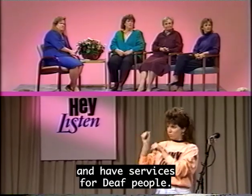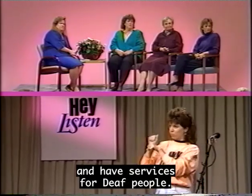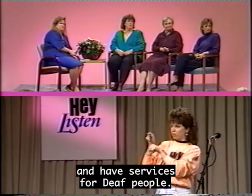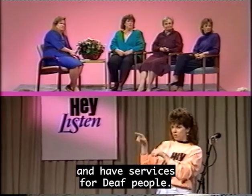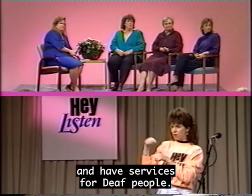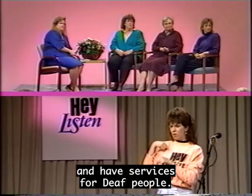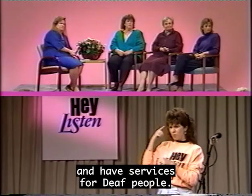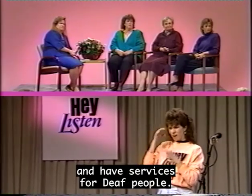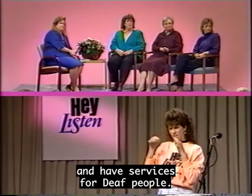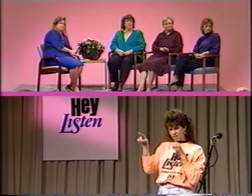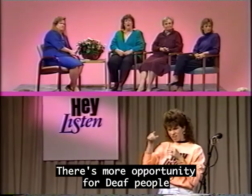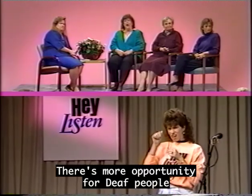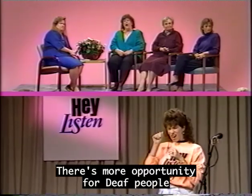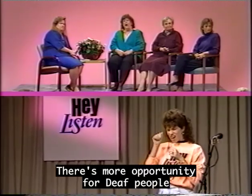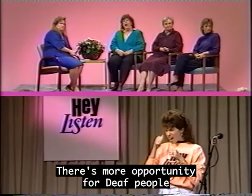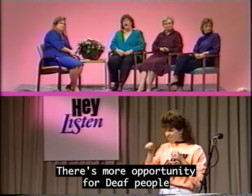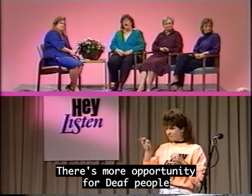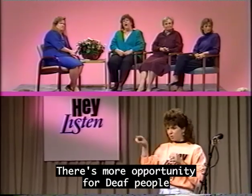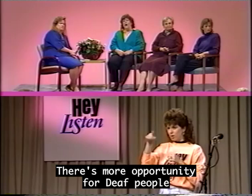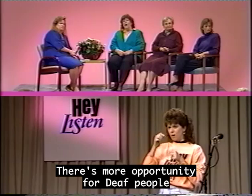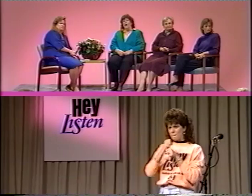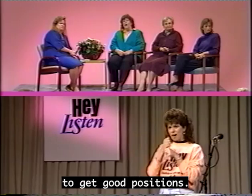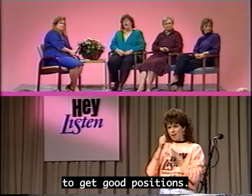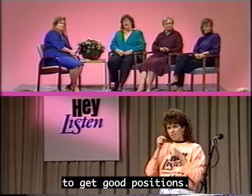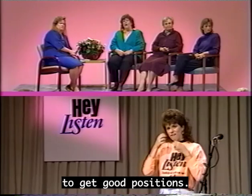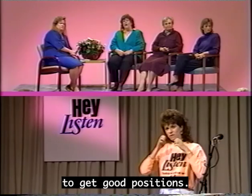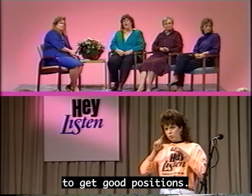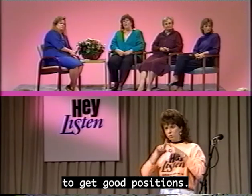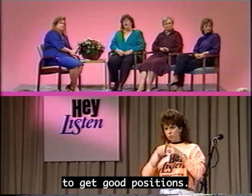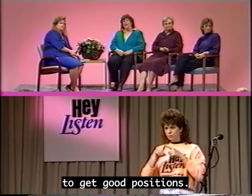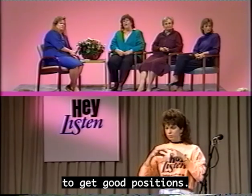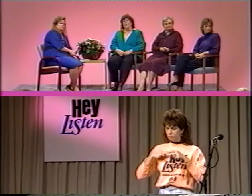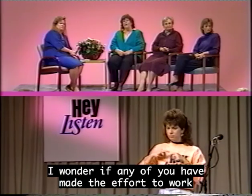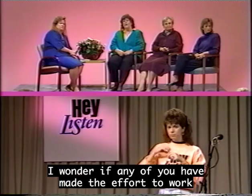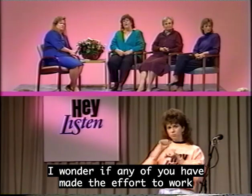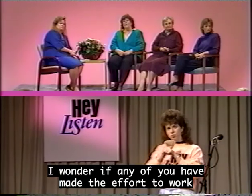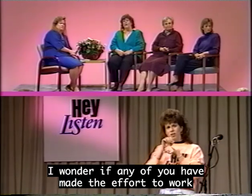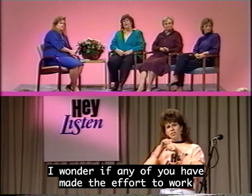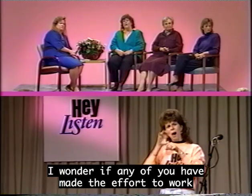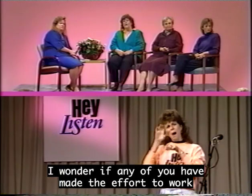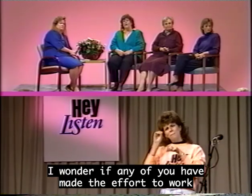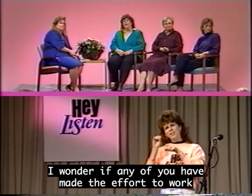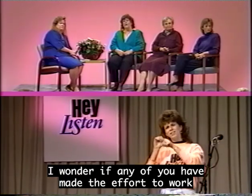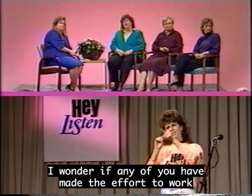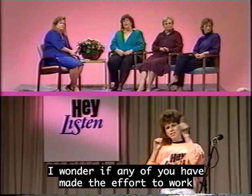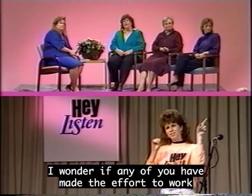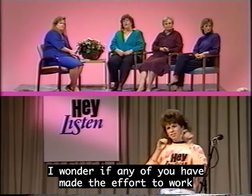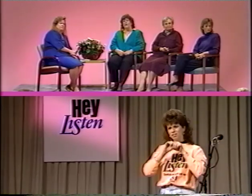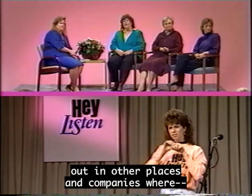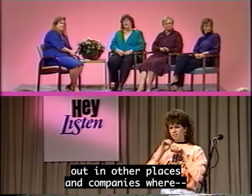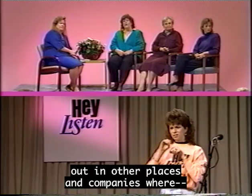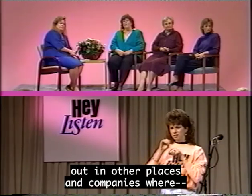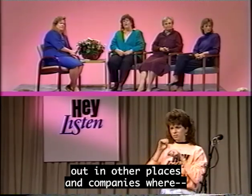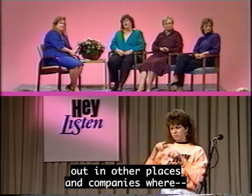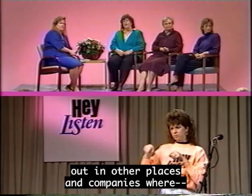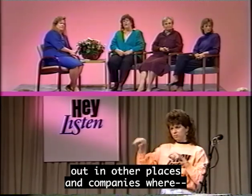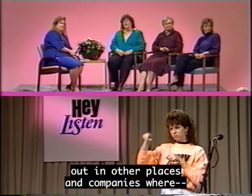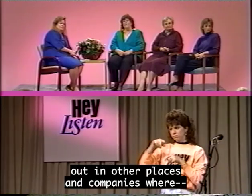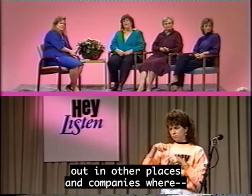services for deaf people. There's more opportunity for deaf people to get good positions. I wonder if any of you have made the effort to work out in other places, in